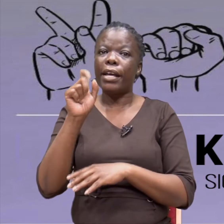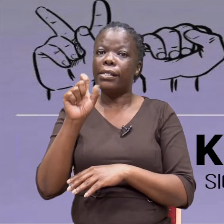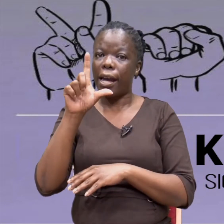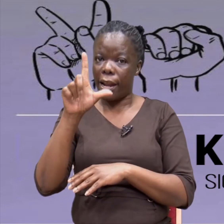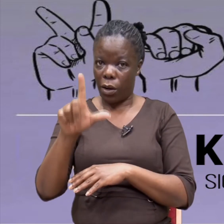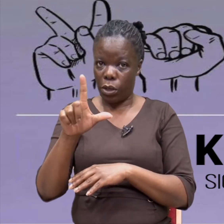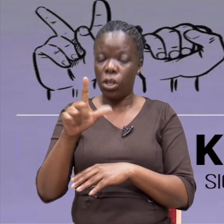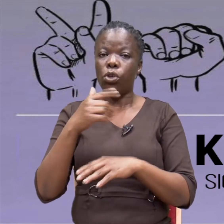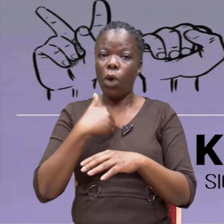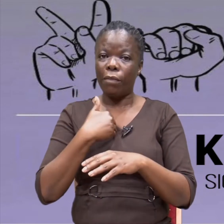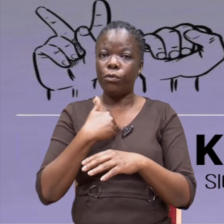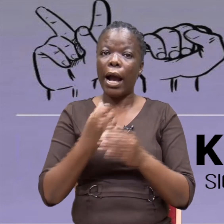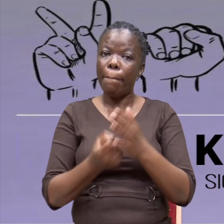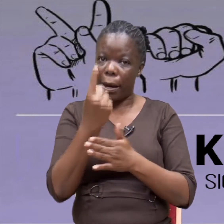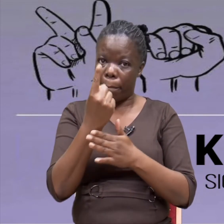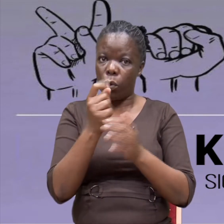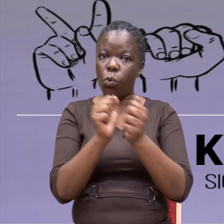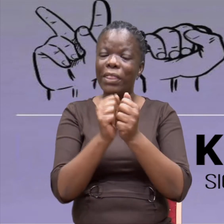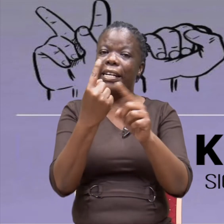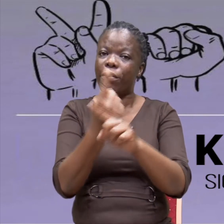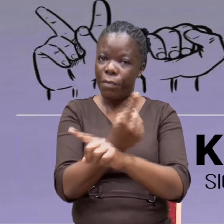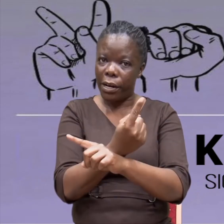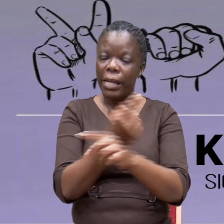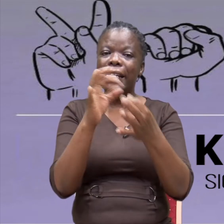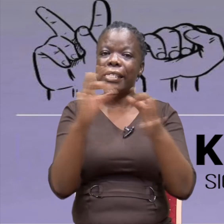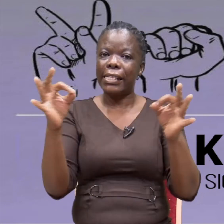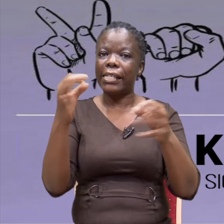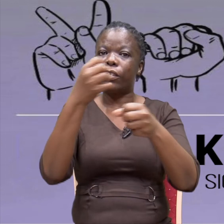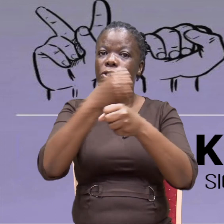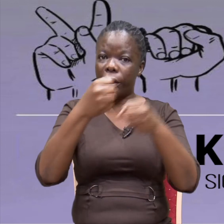Sign Language, you have to come up with a different sentence structure.